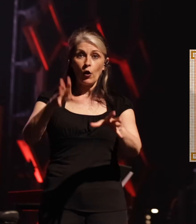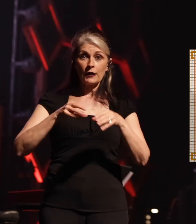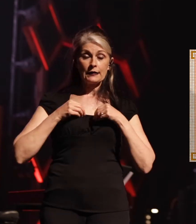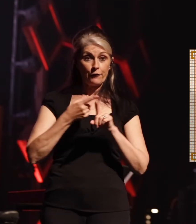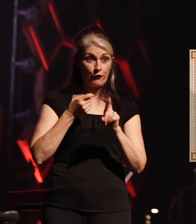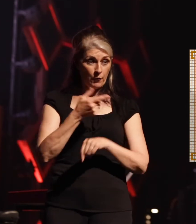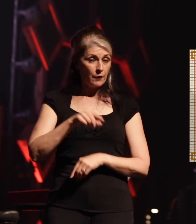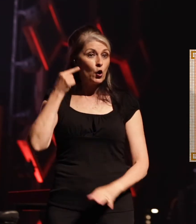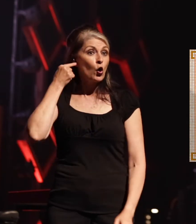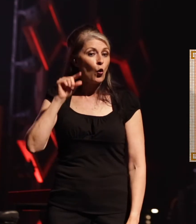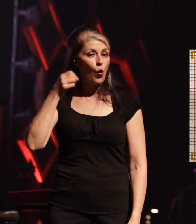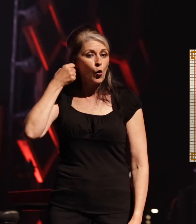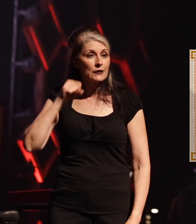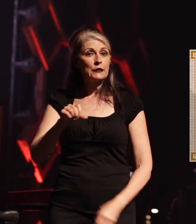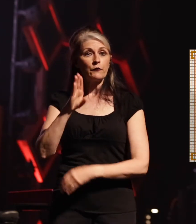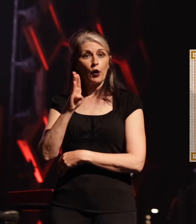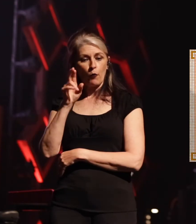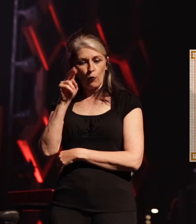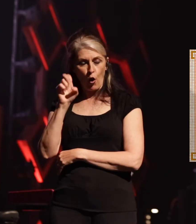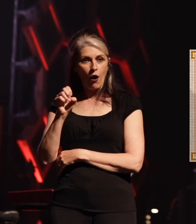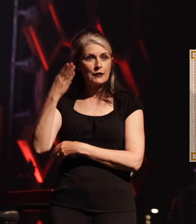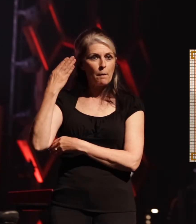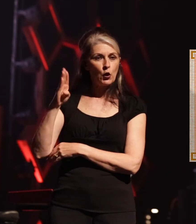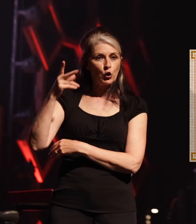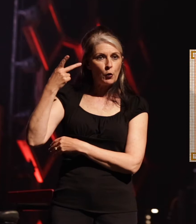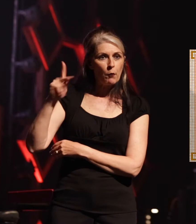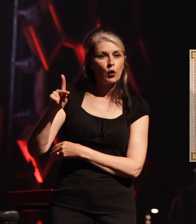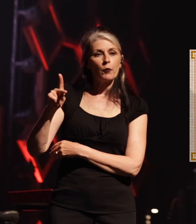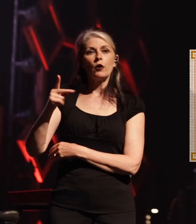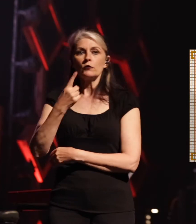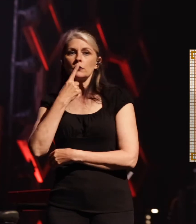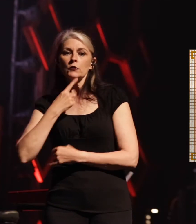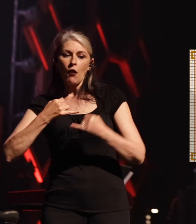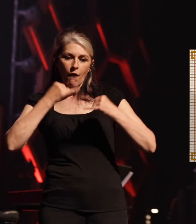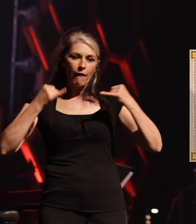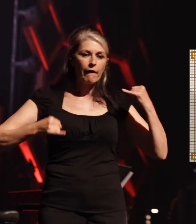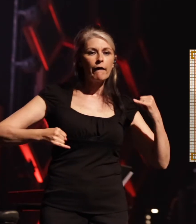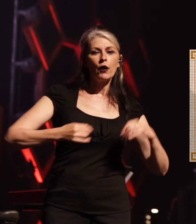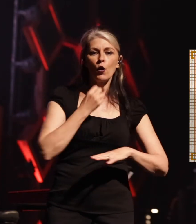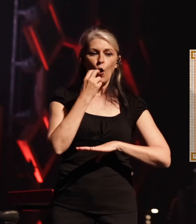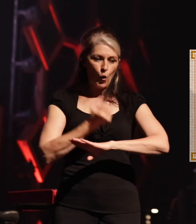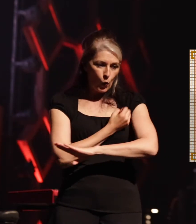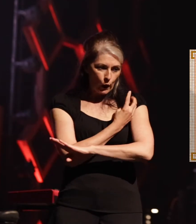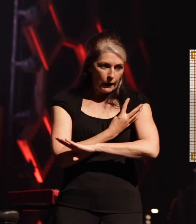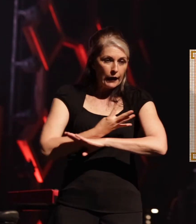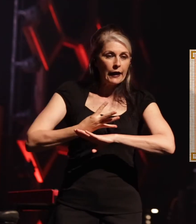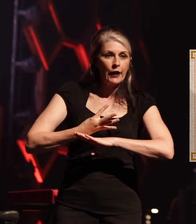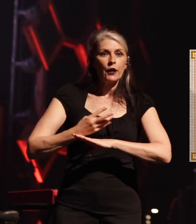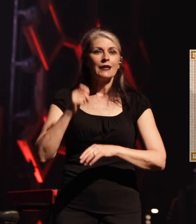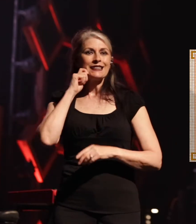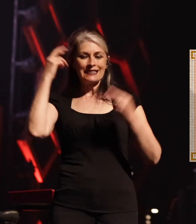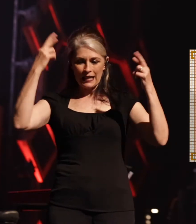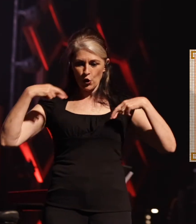silver and bronze, blue and purple and scarlet yarn and fine linen, goat hair. If any of you have some of that, bring that too. Ram skin, dyed red,